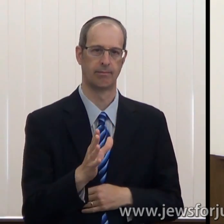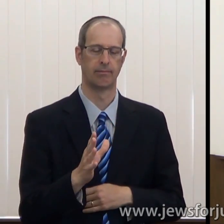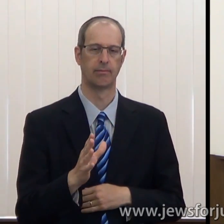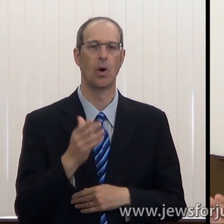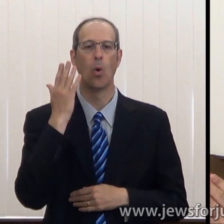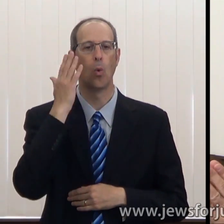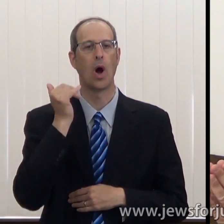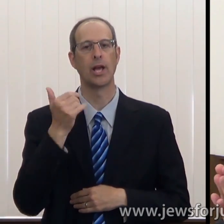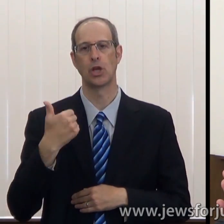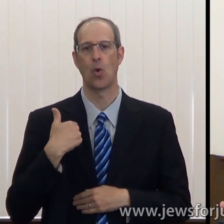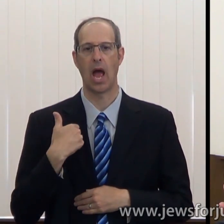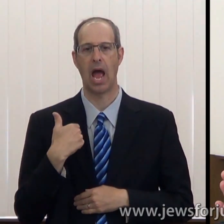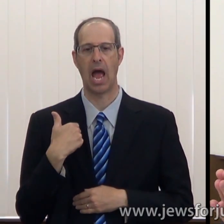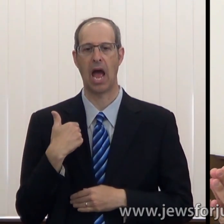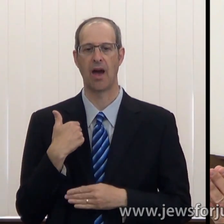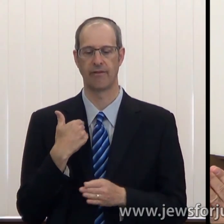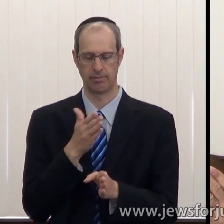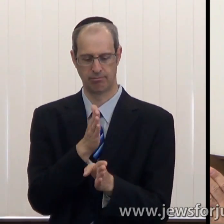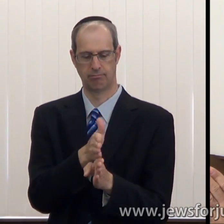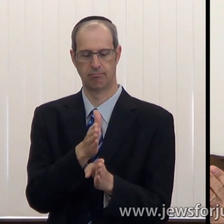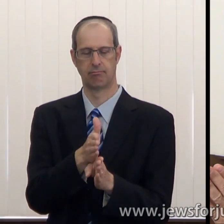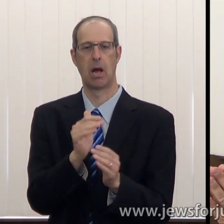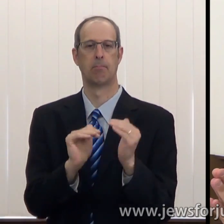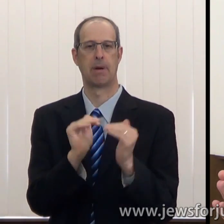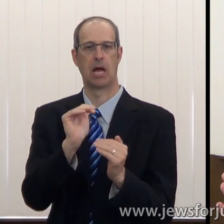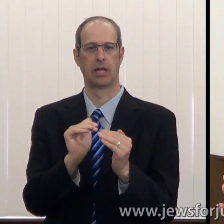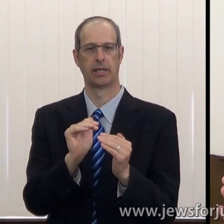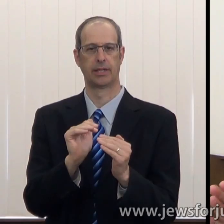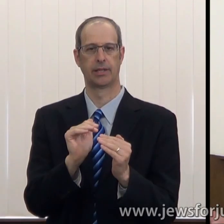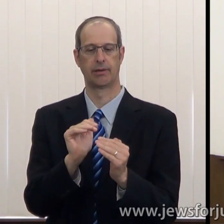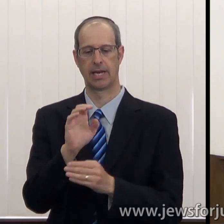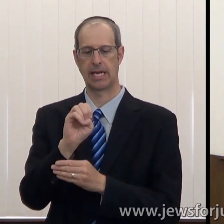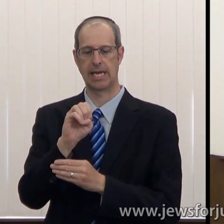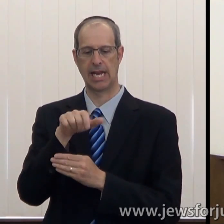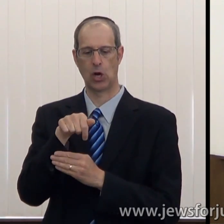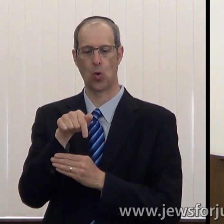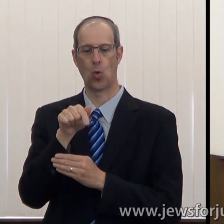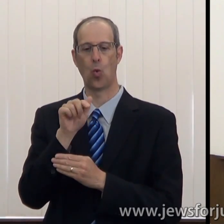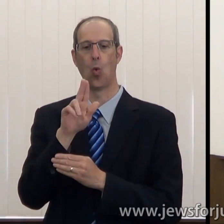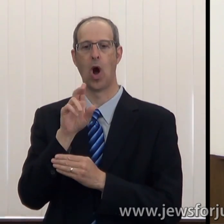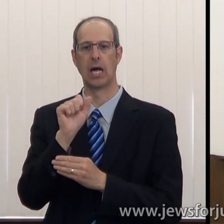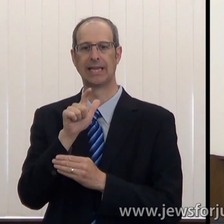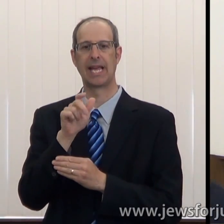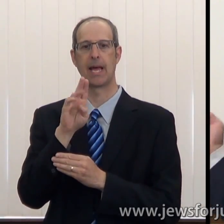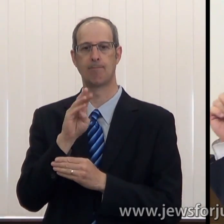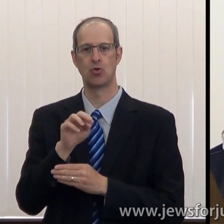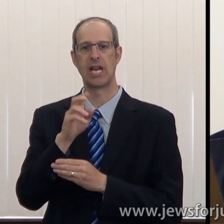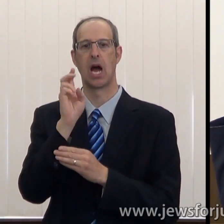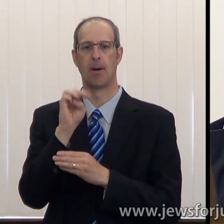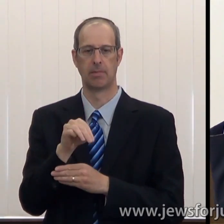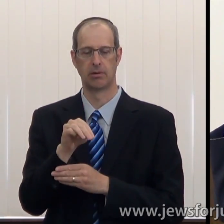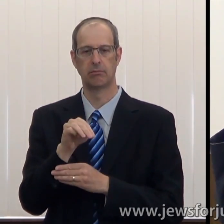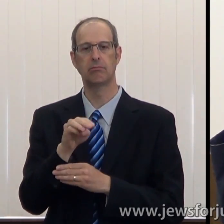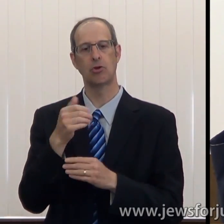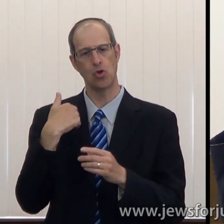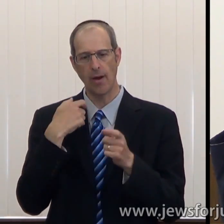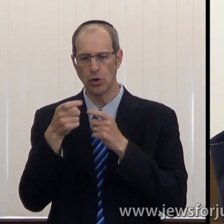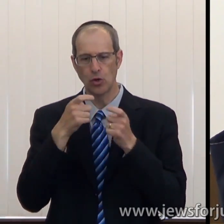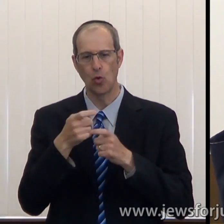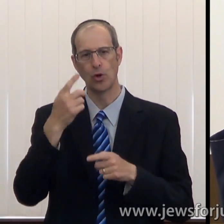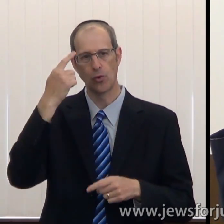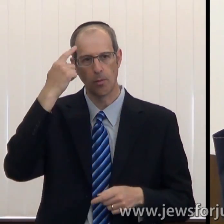Because you have equilibrium, you're balanced, and you're in control of your